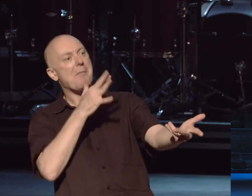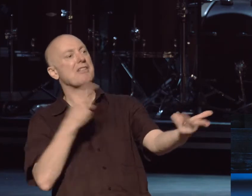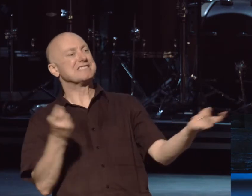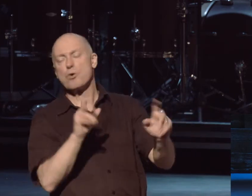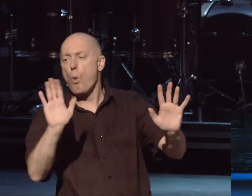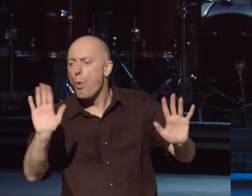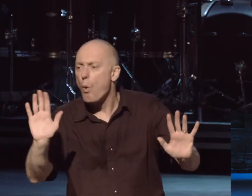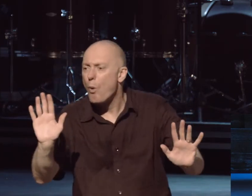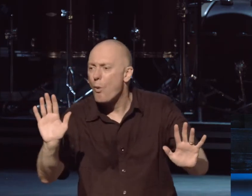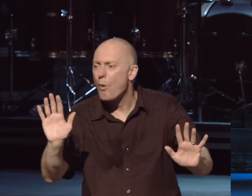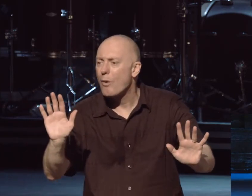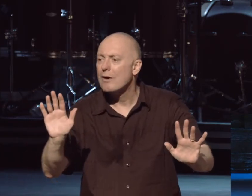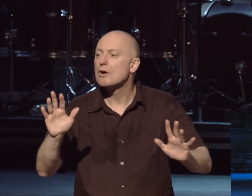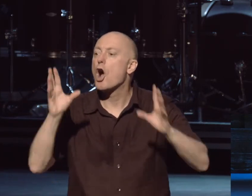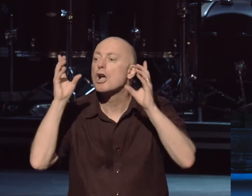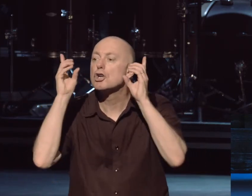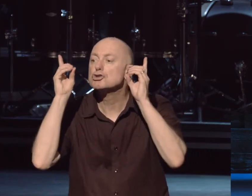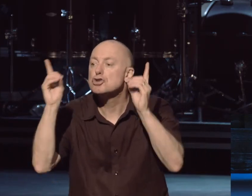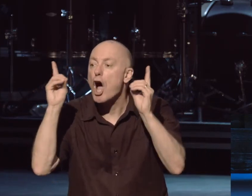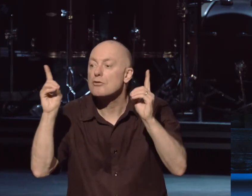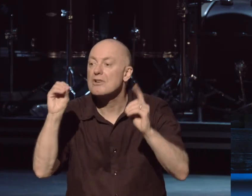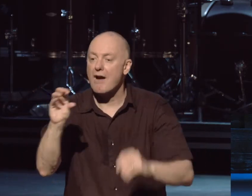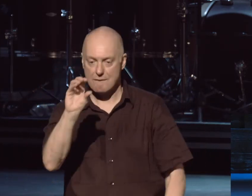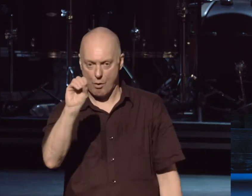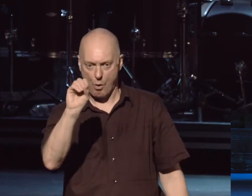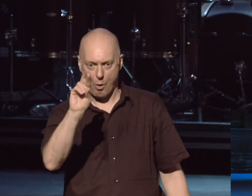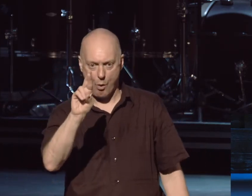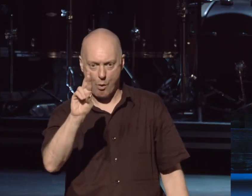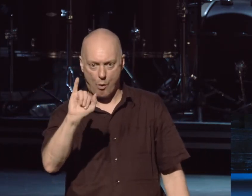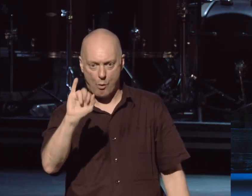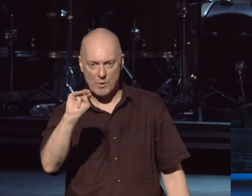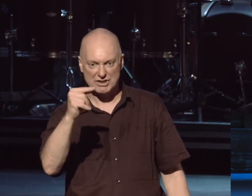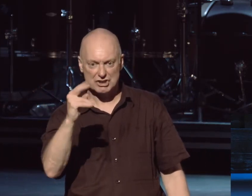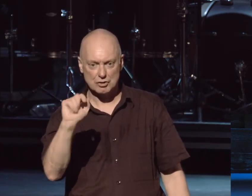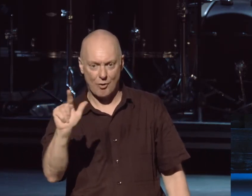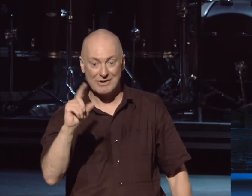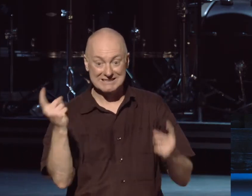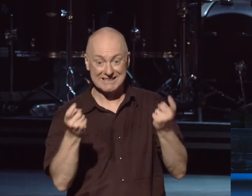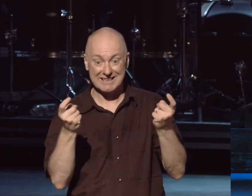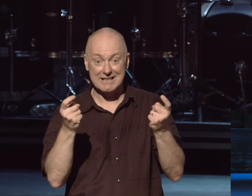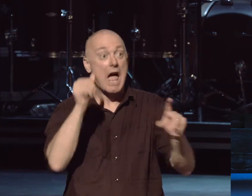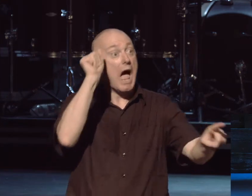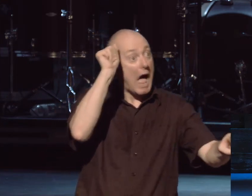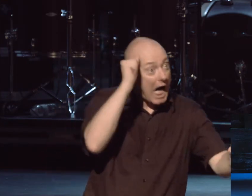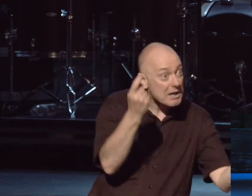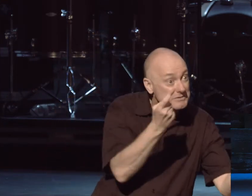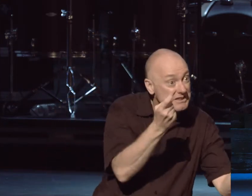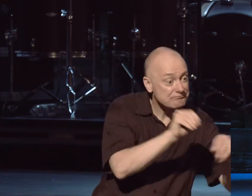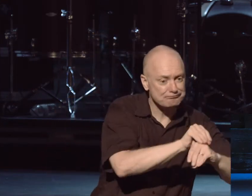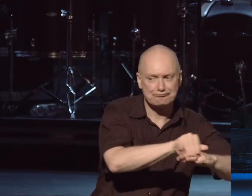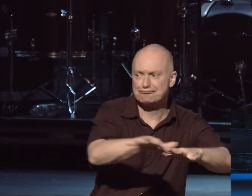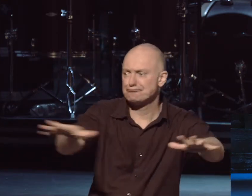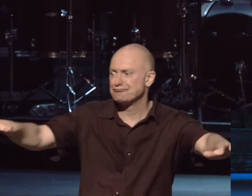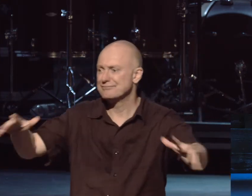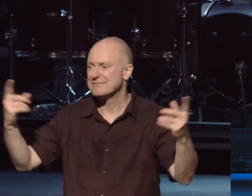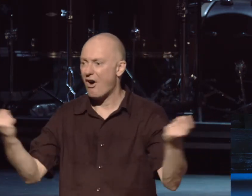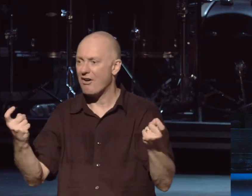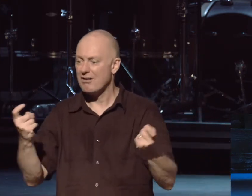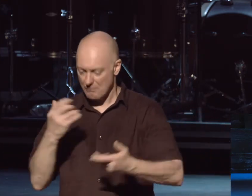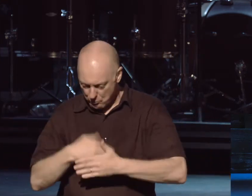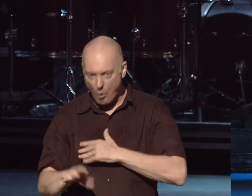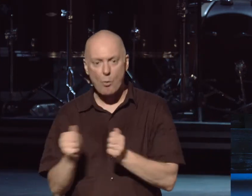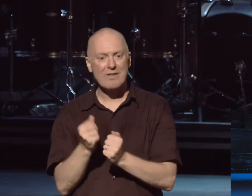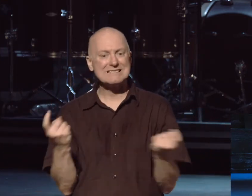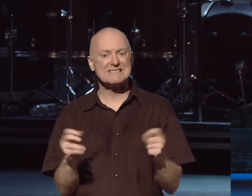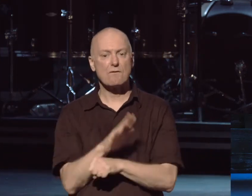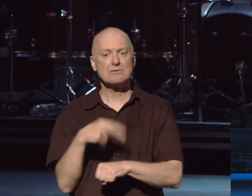called the doctrine of original sin. And since Adam sinned, all have sinned. We are born with sin, and we prove it. We prove